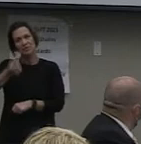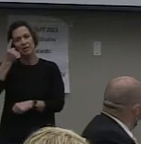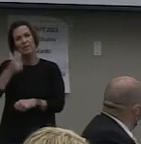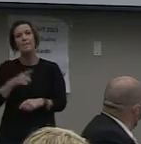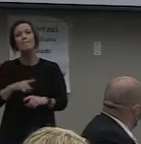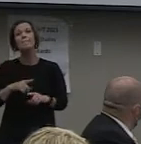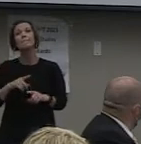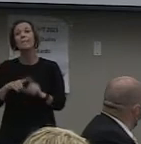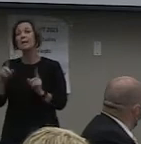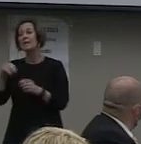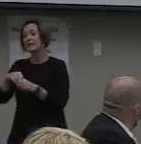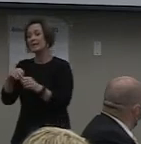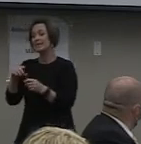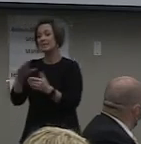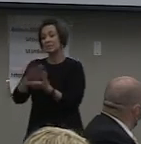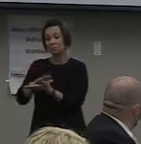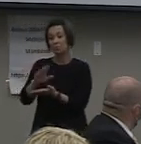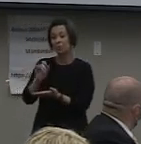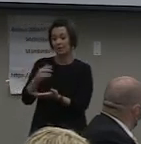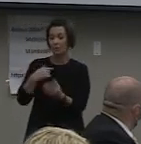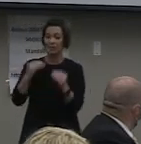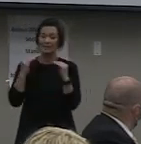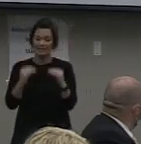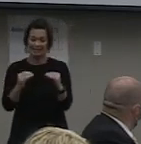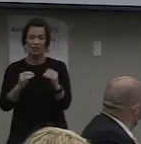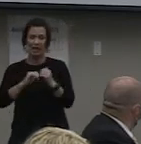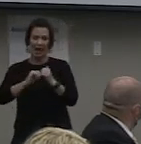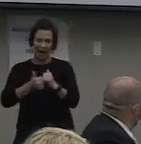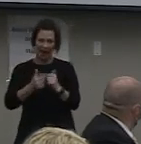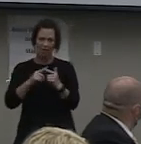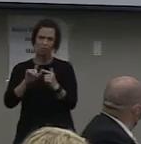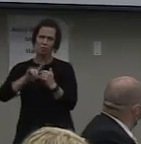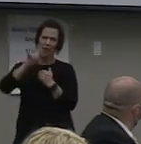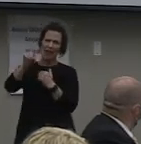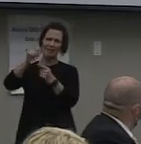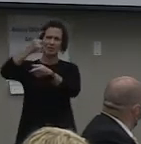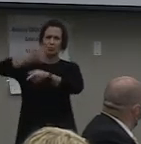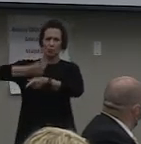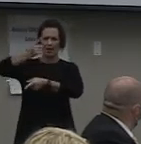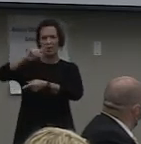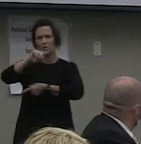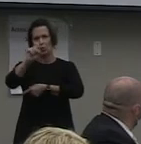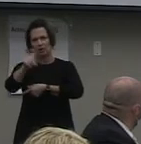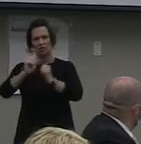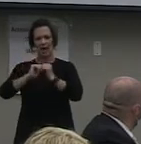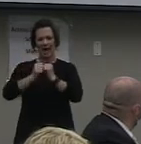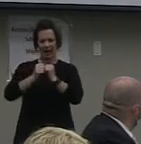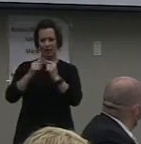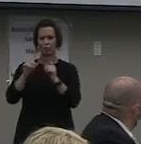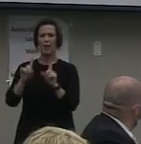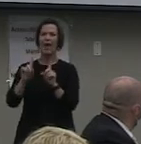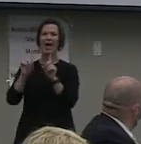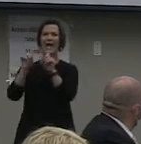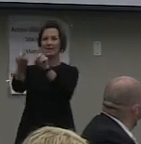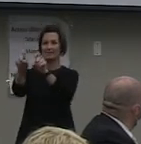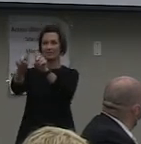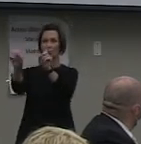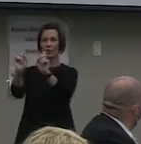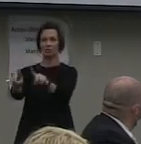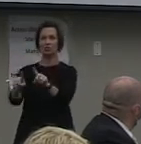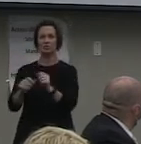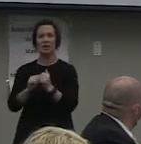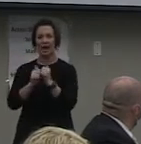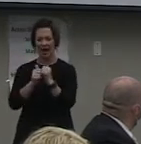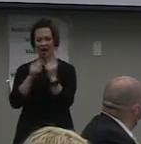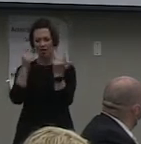to be able to formulate the correct questions, to be able to ask things that dig deeper into a subject. You